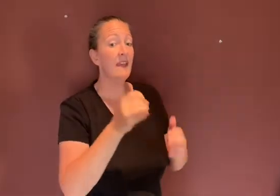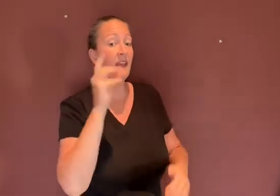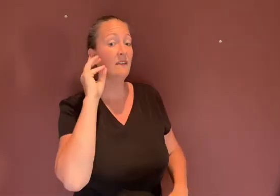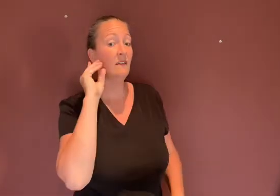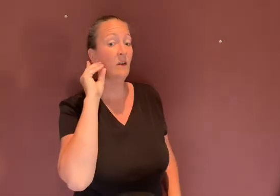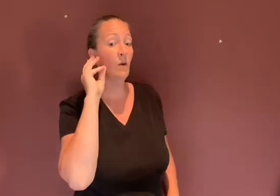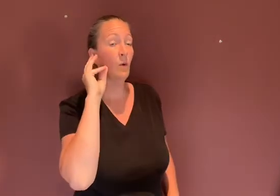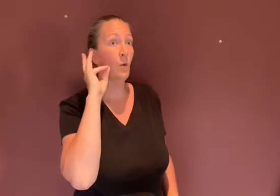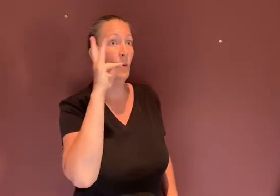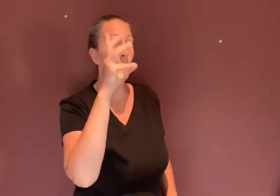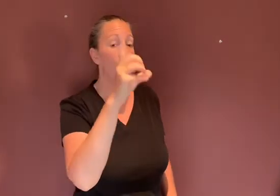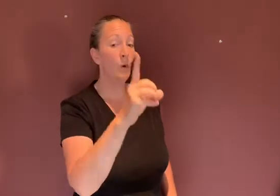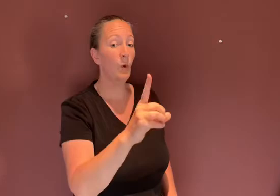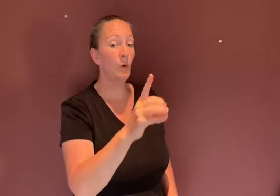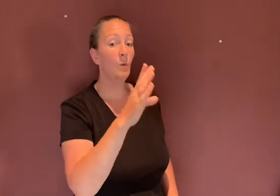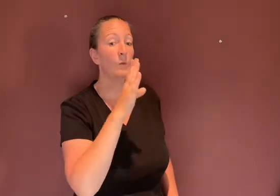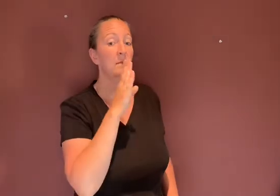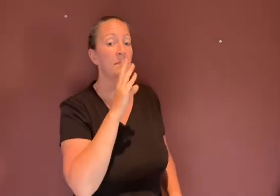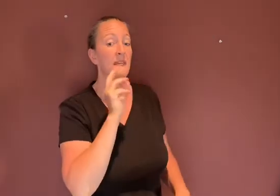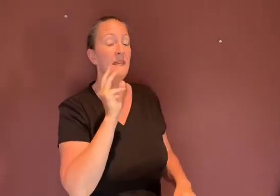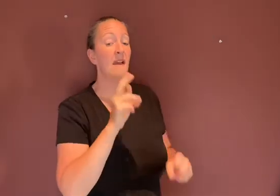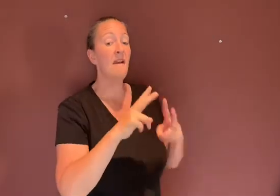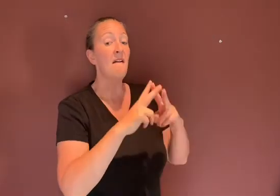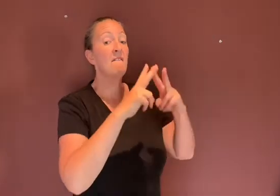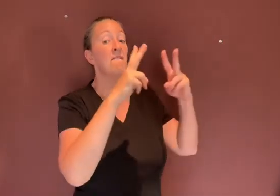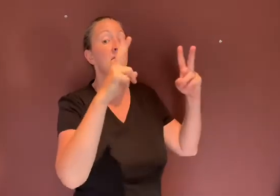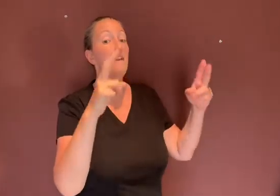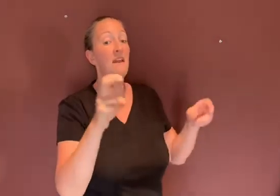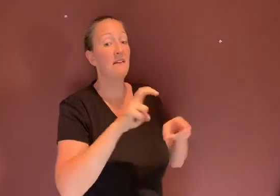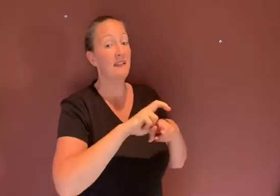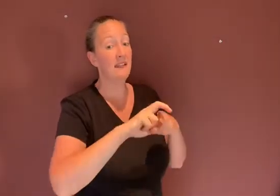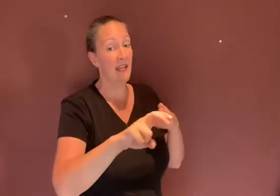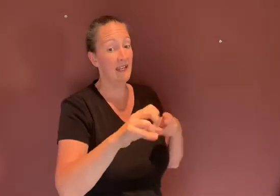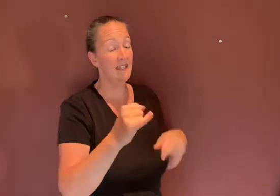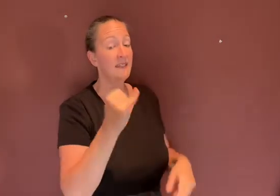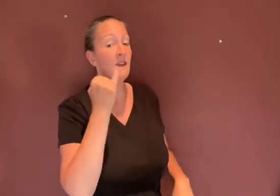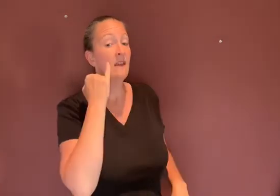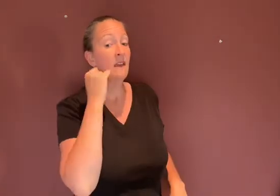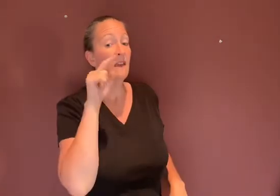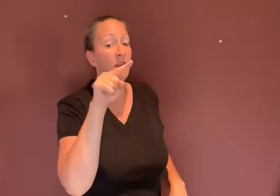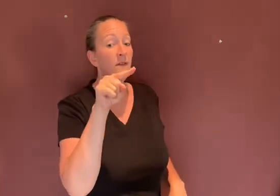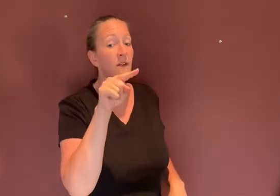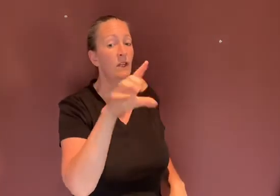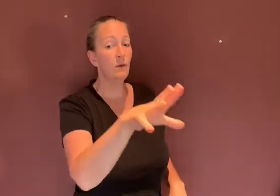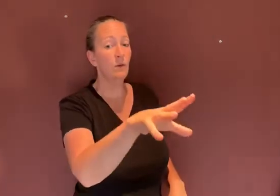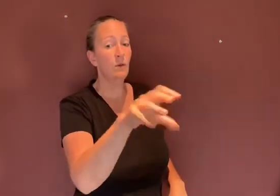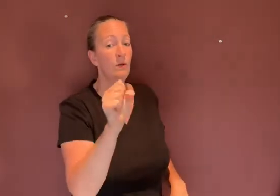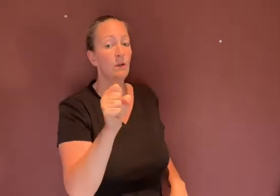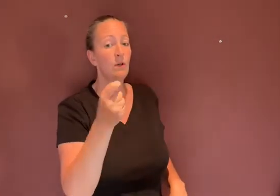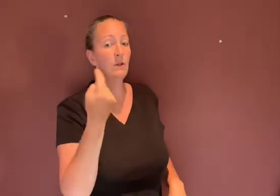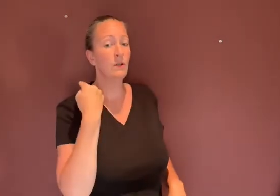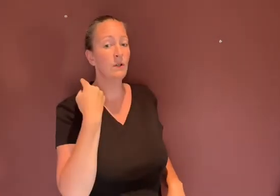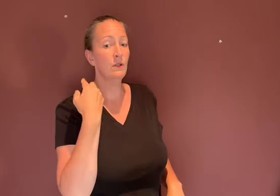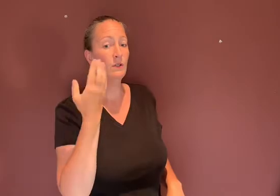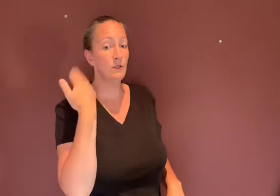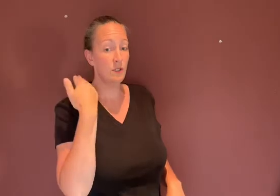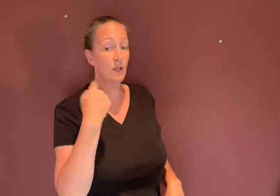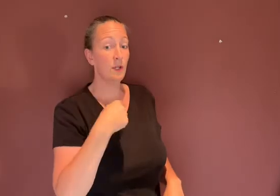it would be very nice if you took